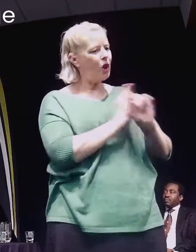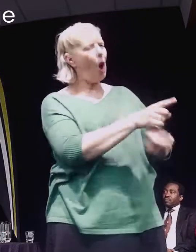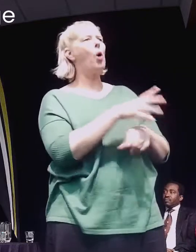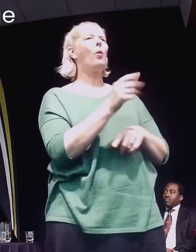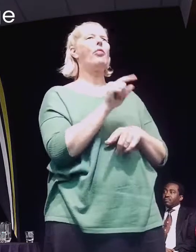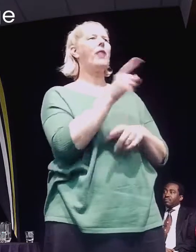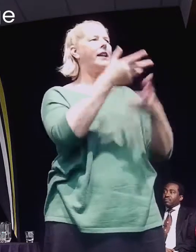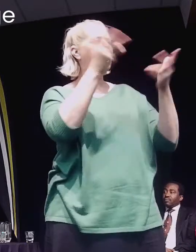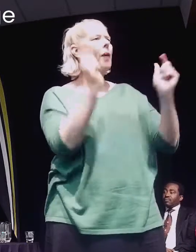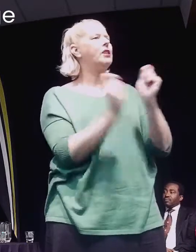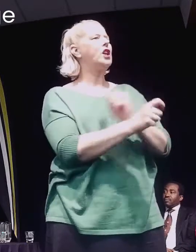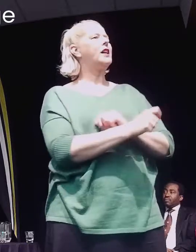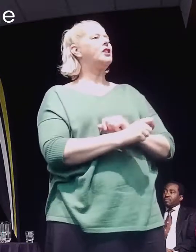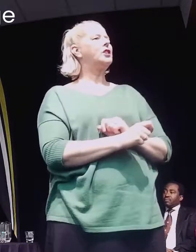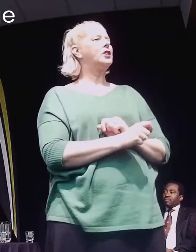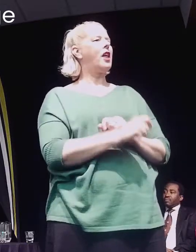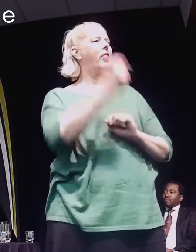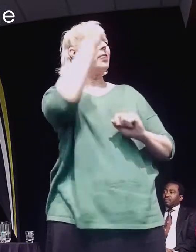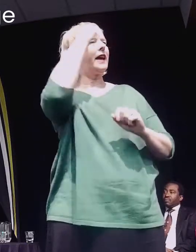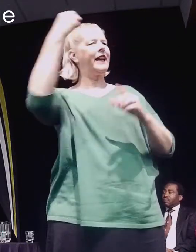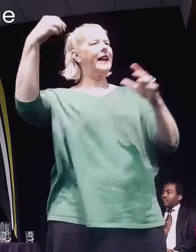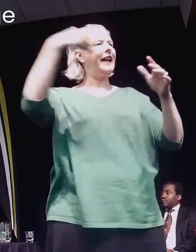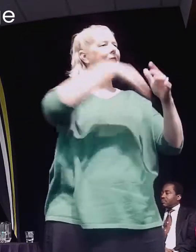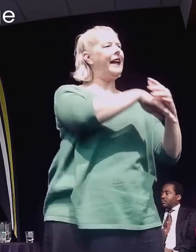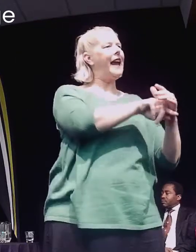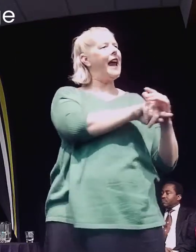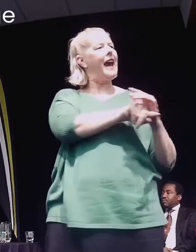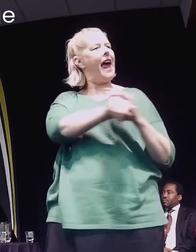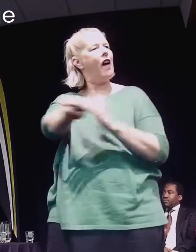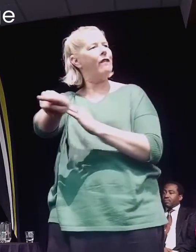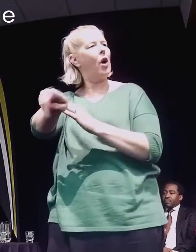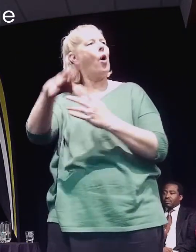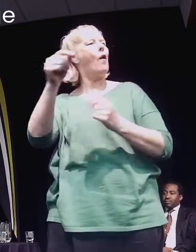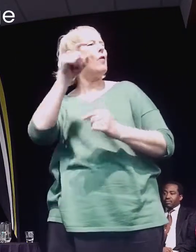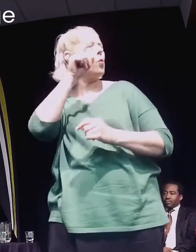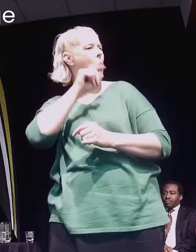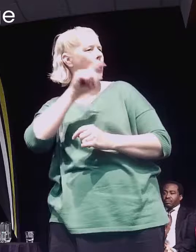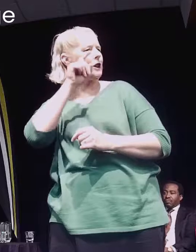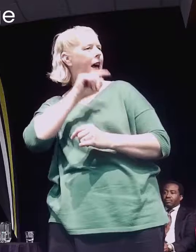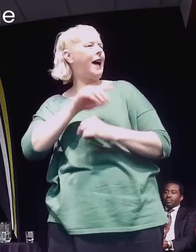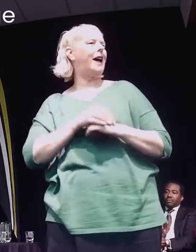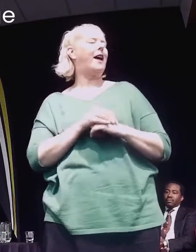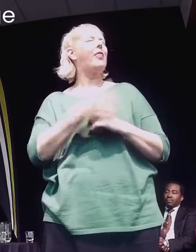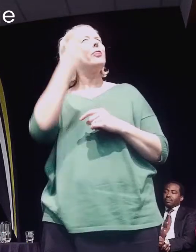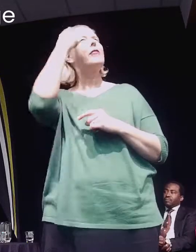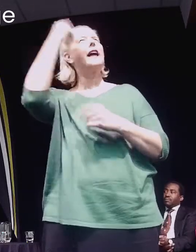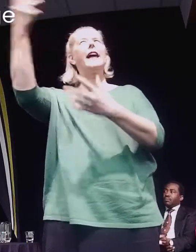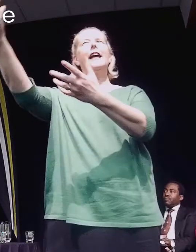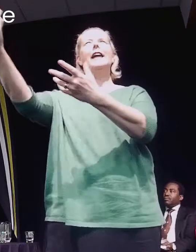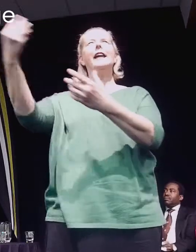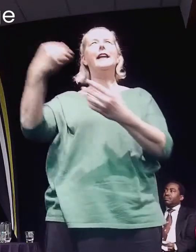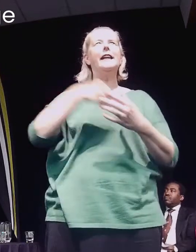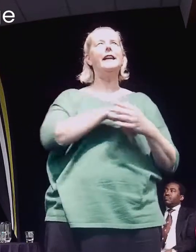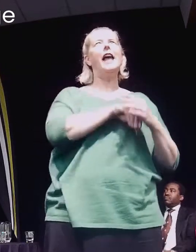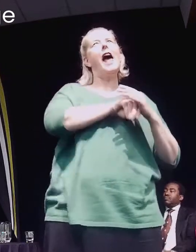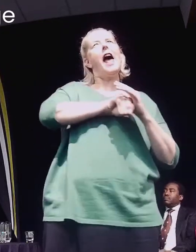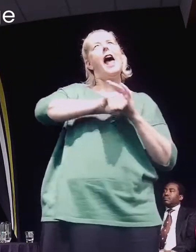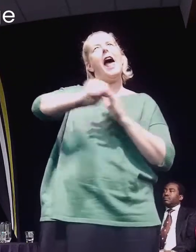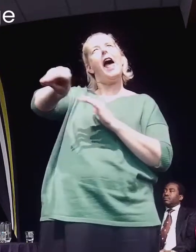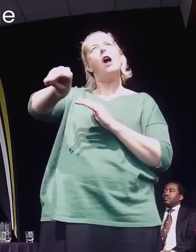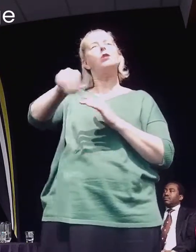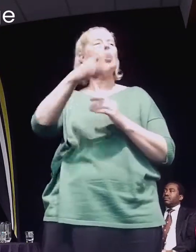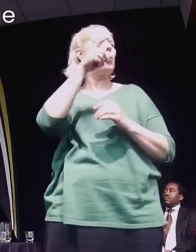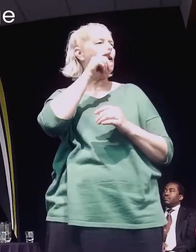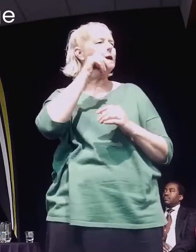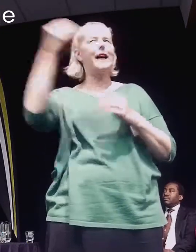the inflow and the outflow of our water as well our food and any materials that cannot get